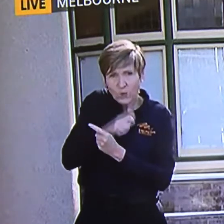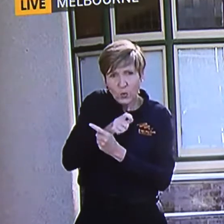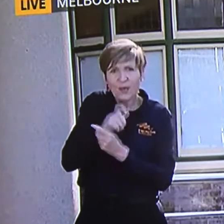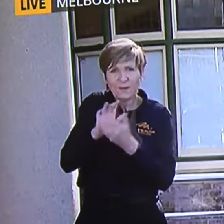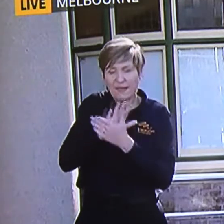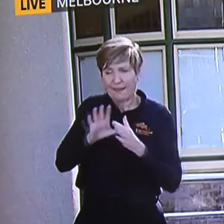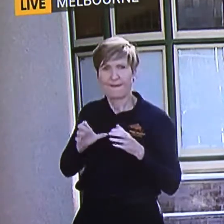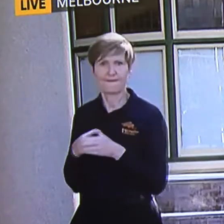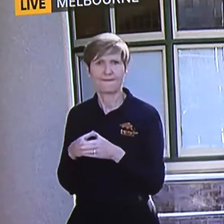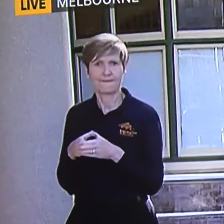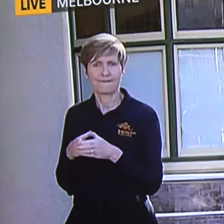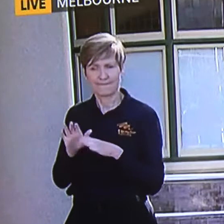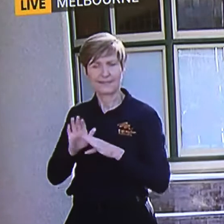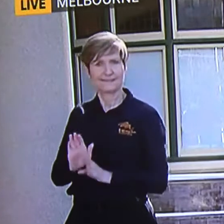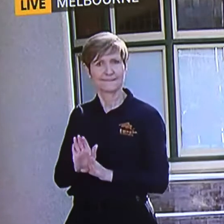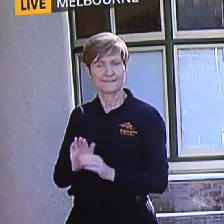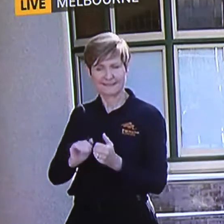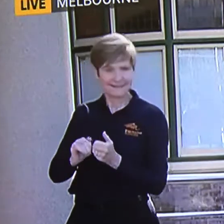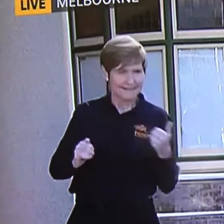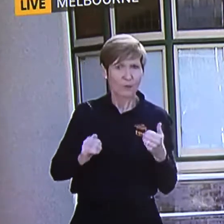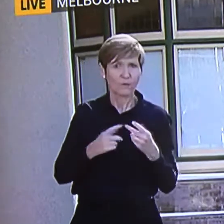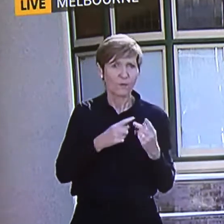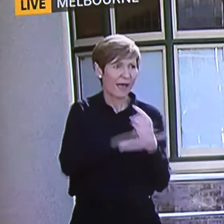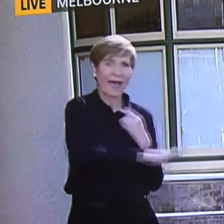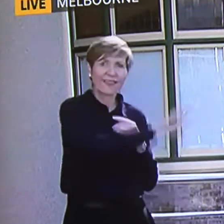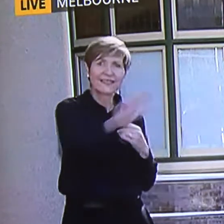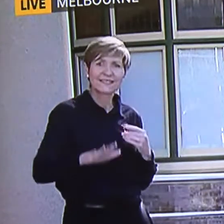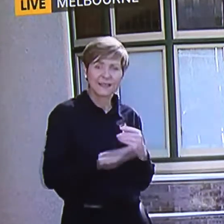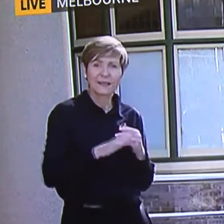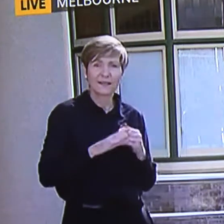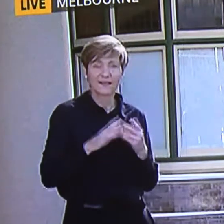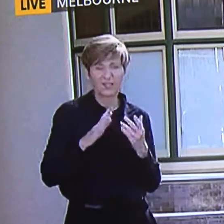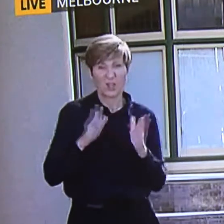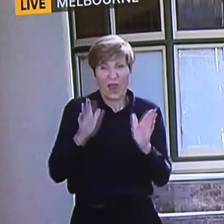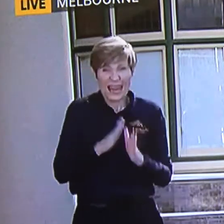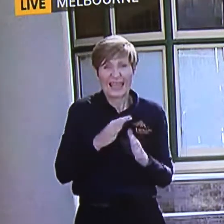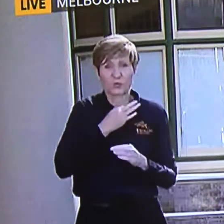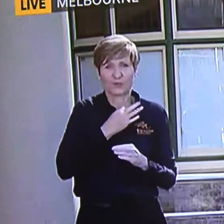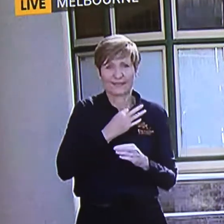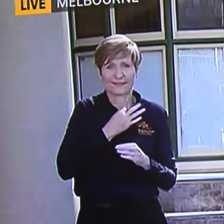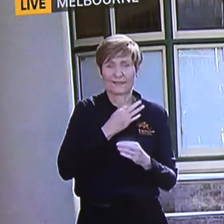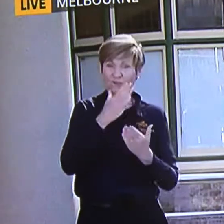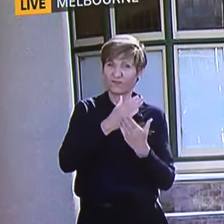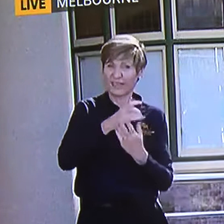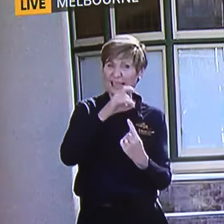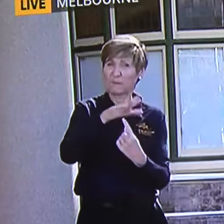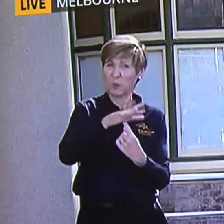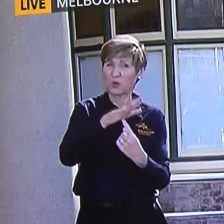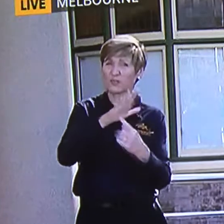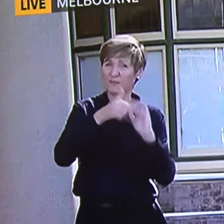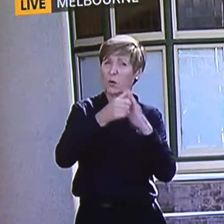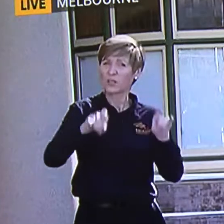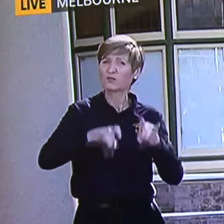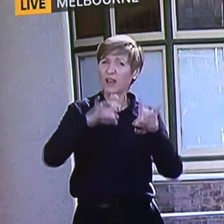ability to respond, contain and to isolate will be absolutely critical to